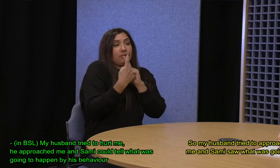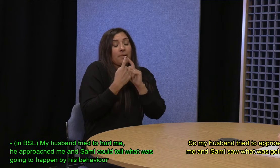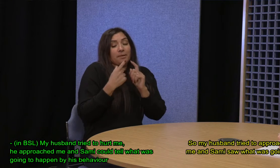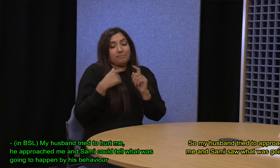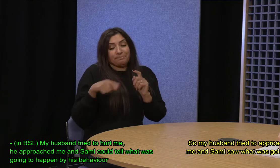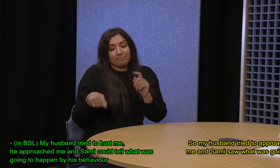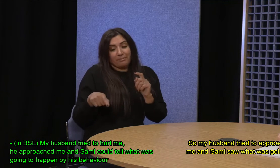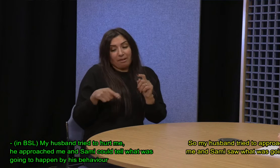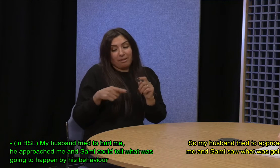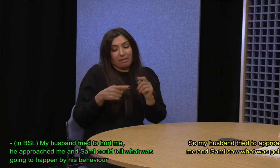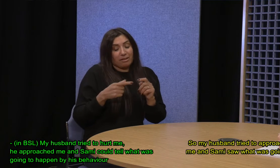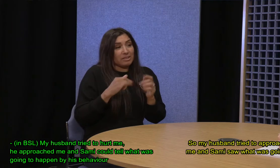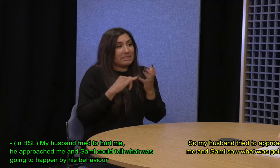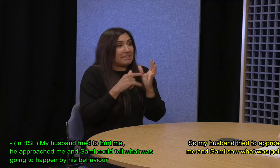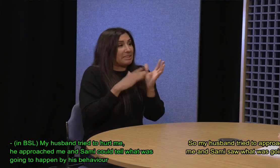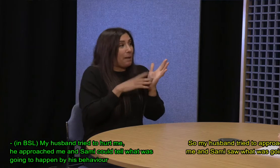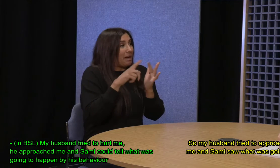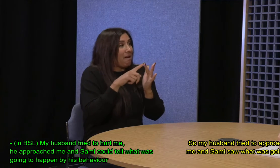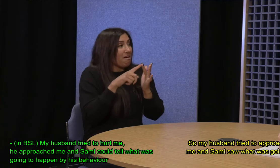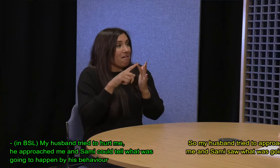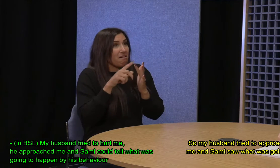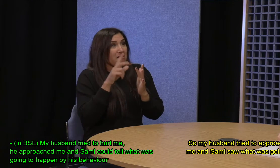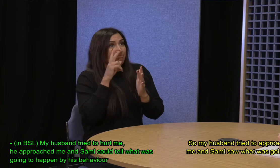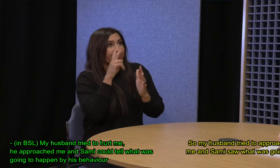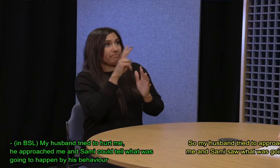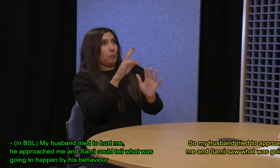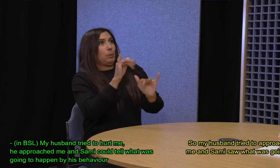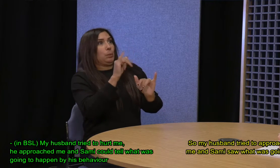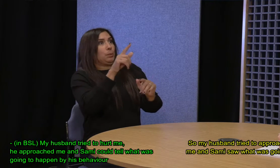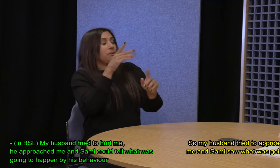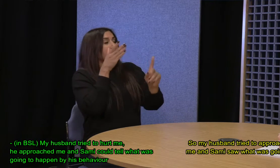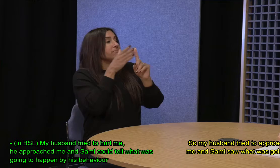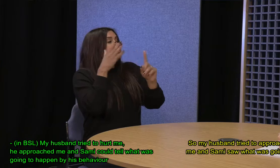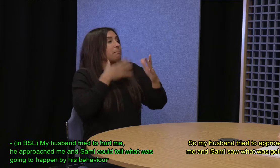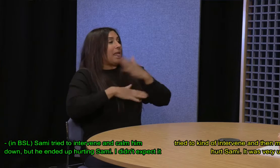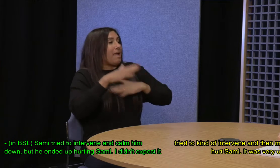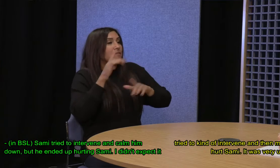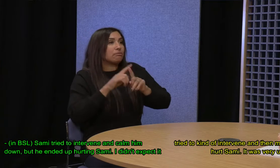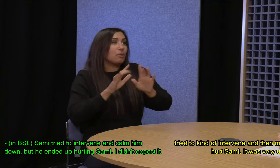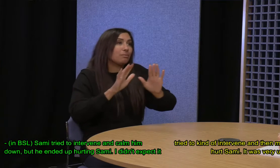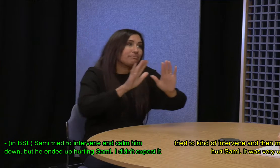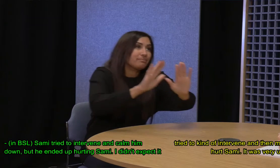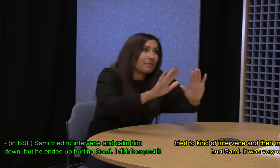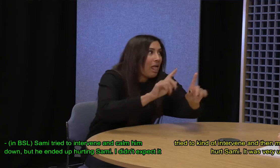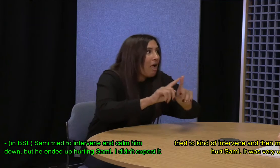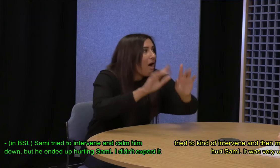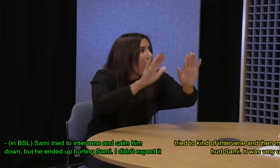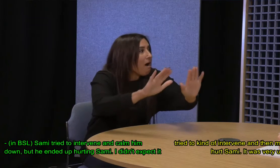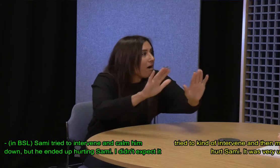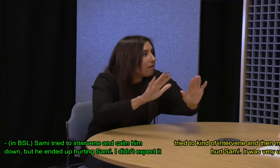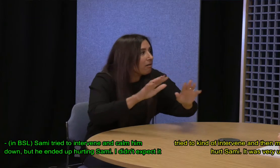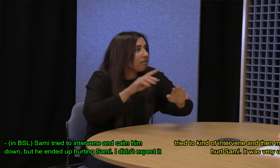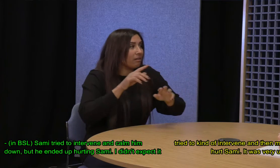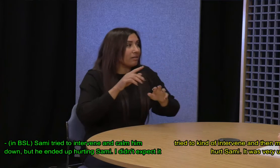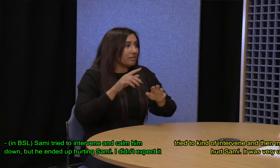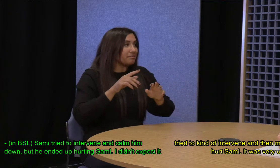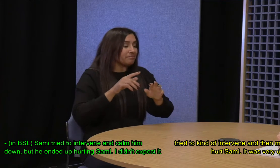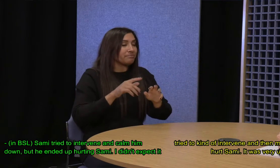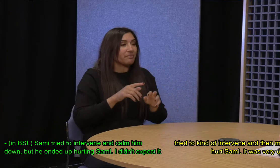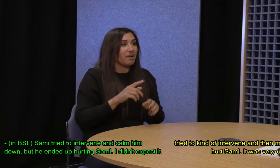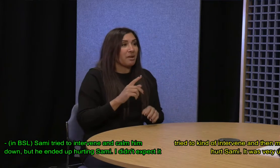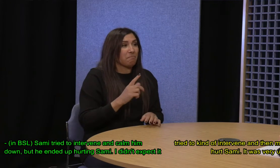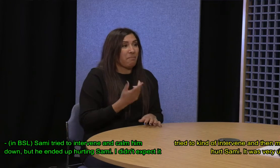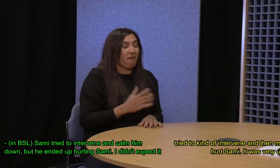So my husband tried to approach me to hurt me, and Sammy saw what was going to happen and tried to kind